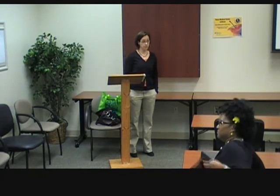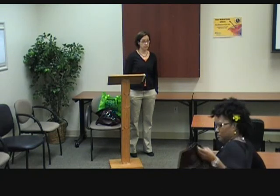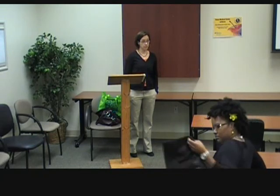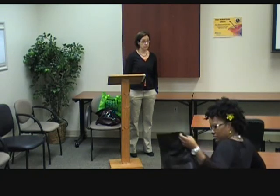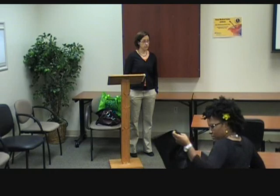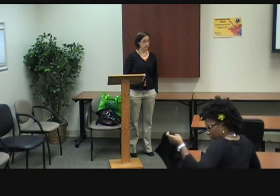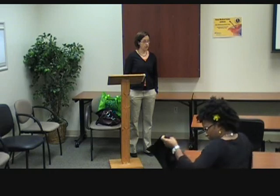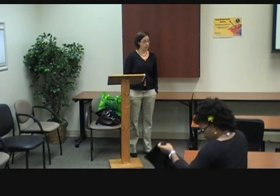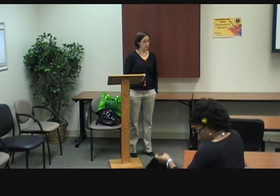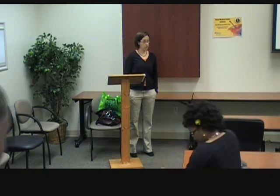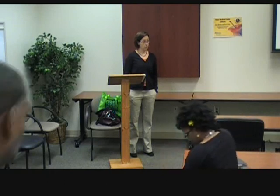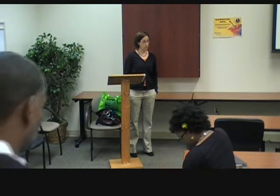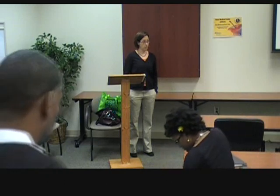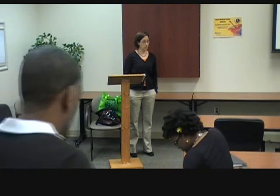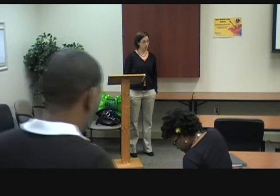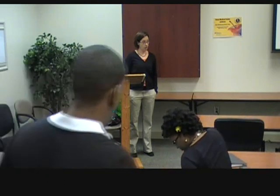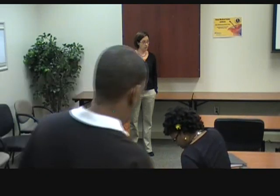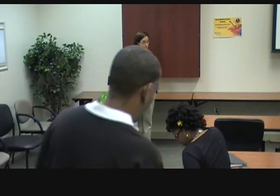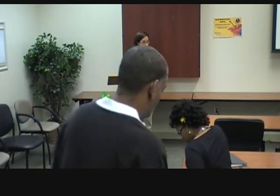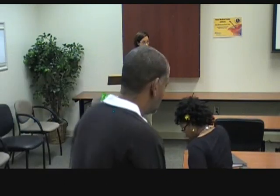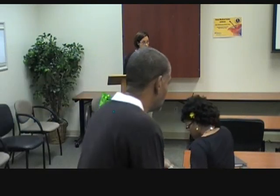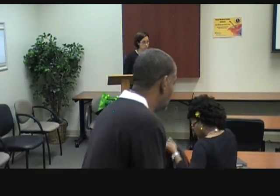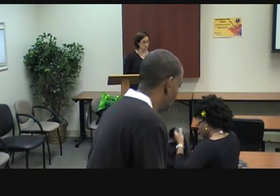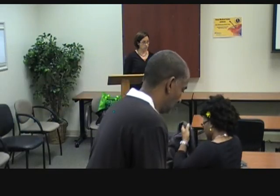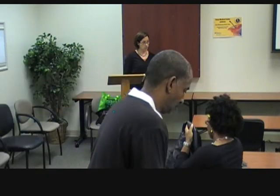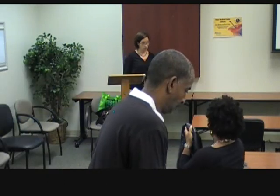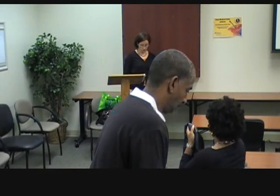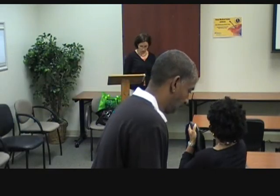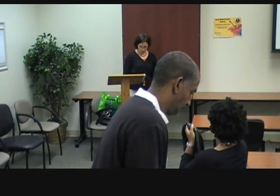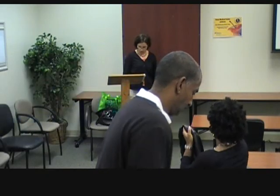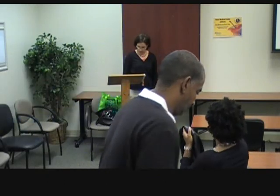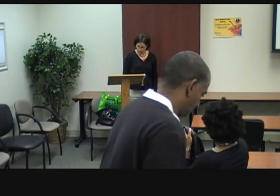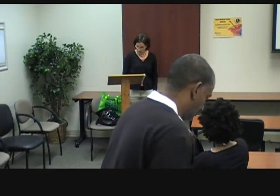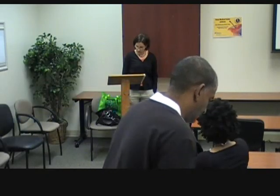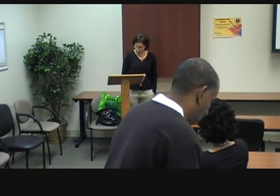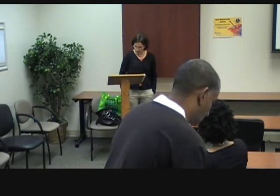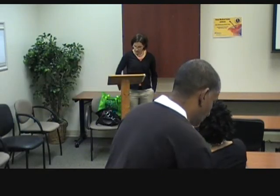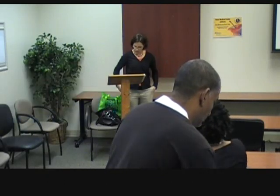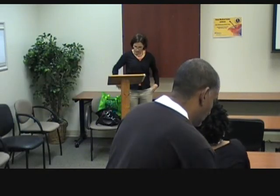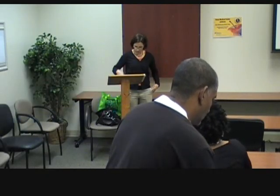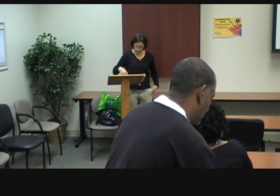Could you go over some of the vocabulary again, just so that I can write it down?